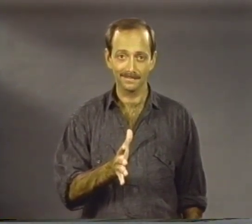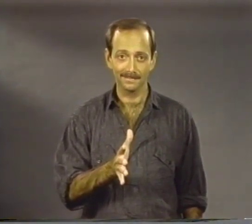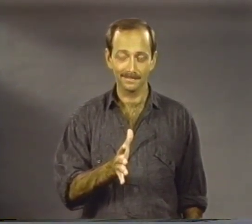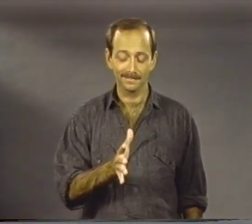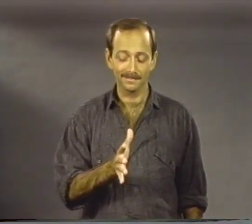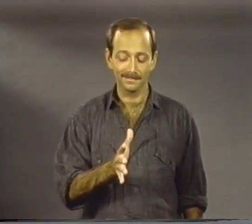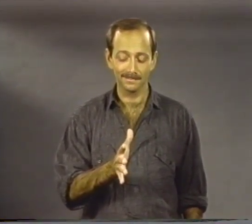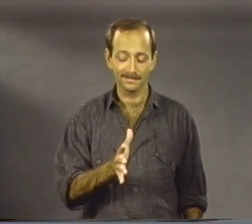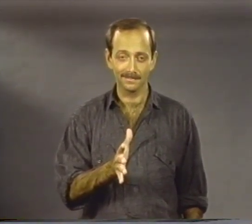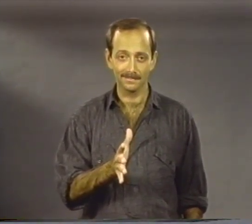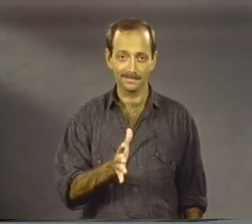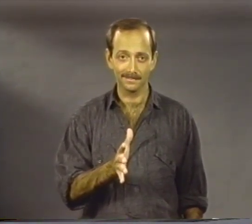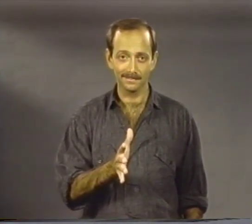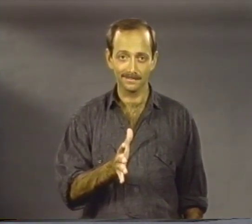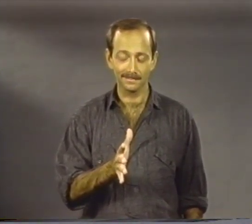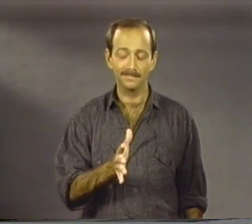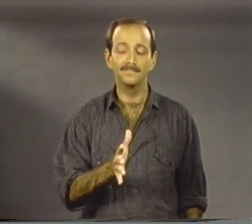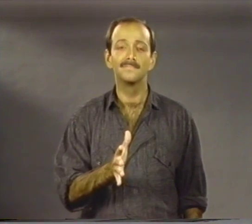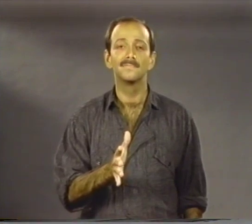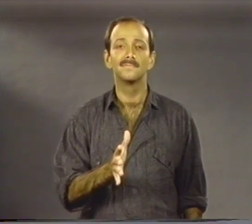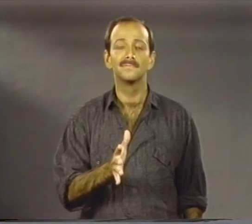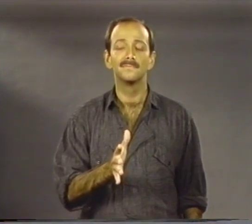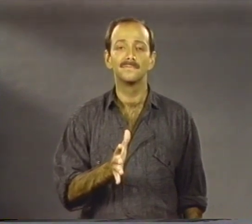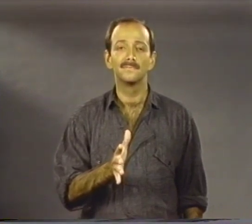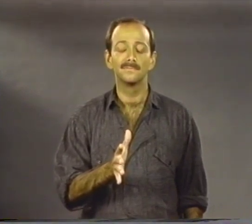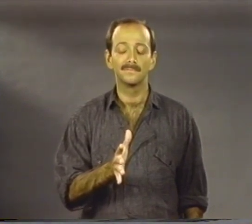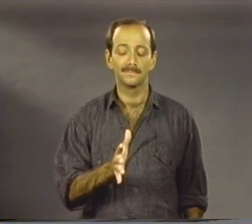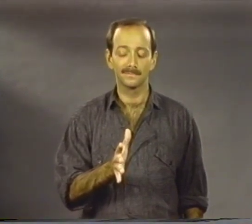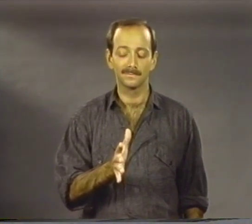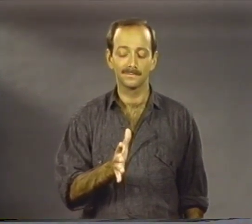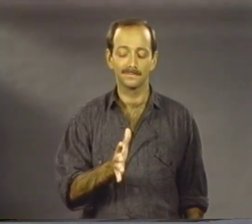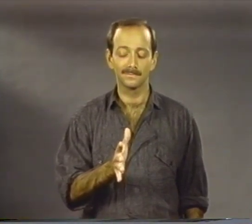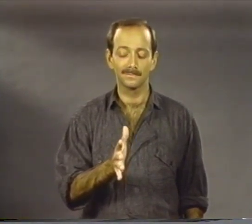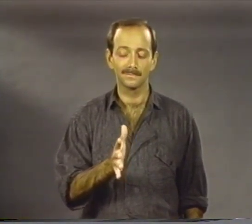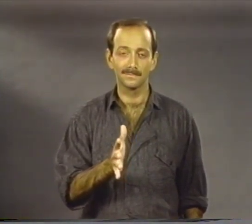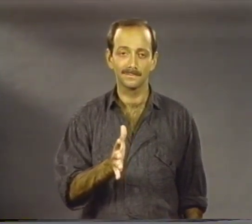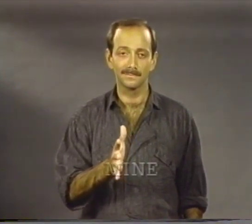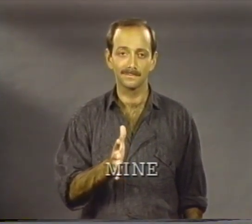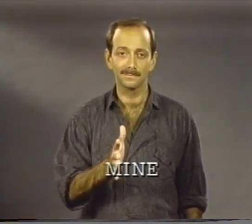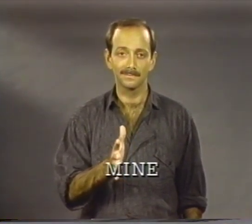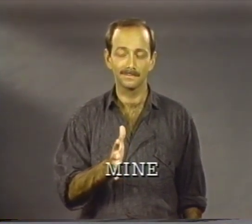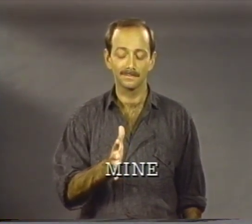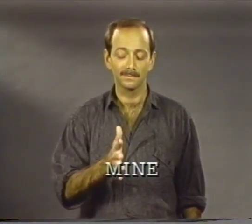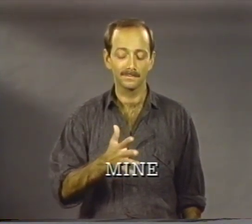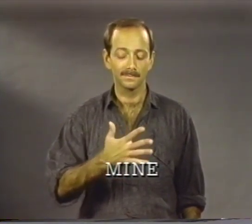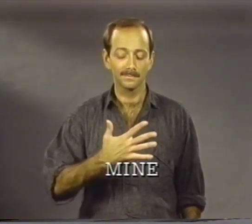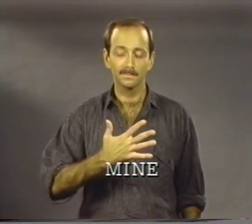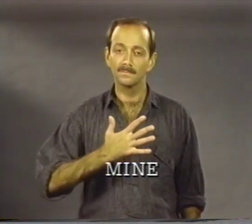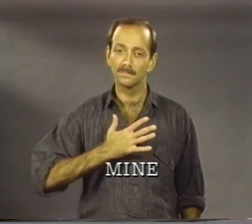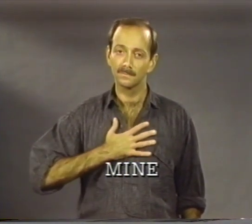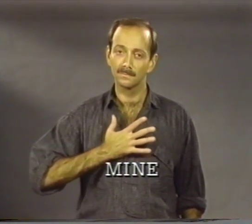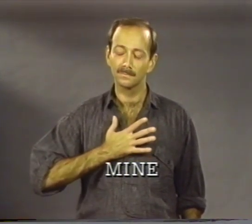different concept is communicated. For example, change the palm orientation and the sign becomes